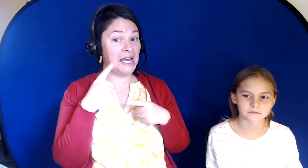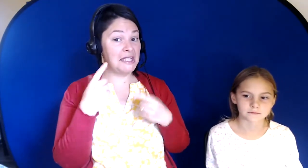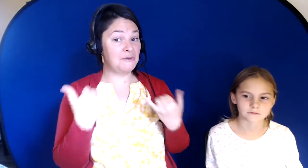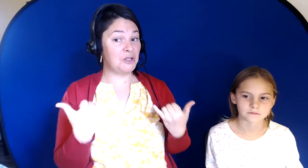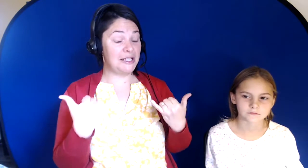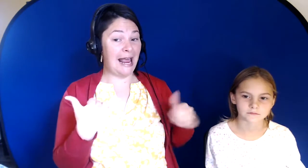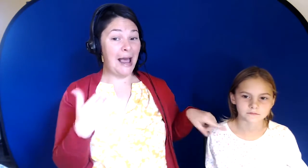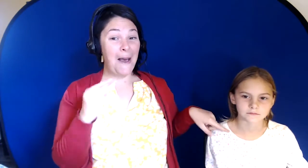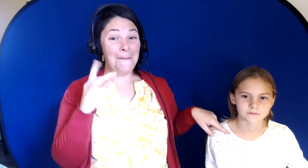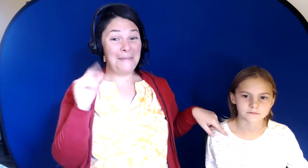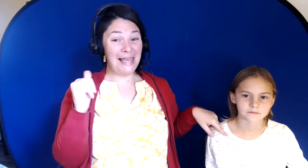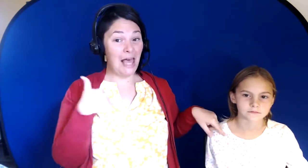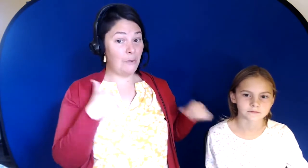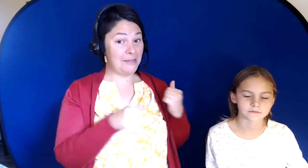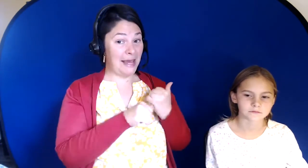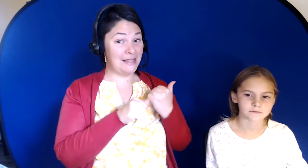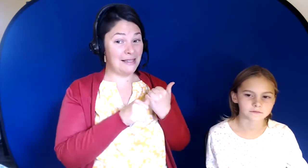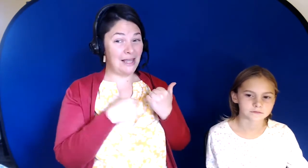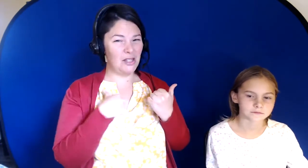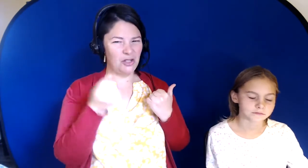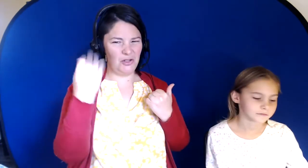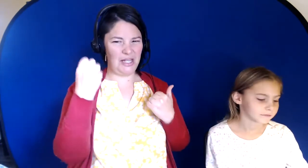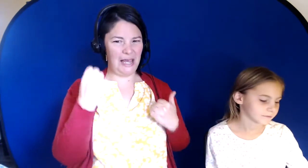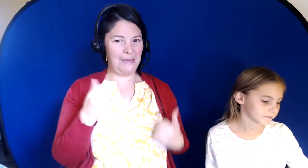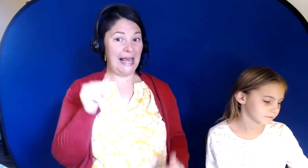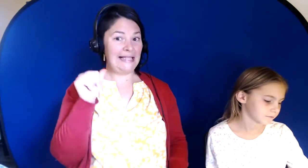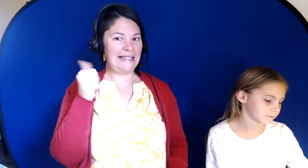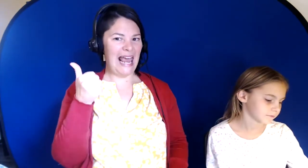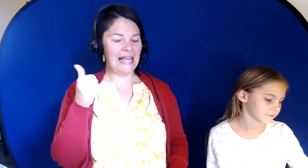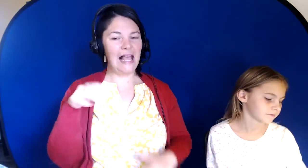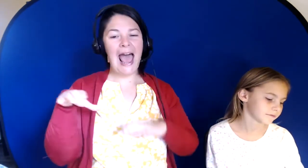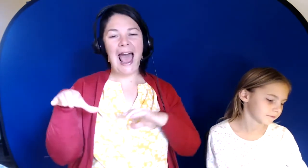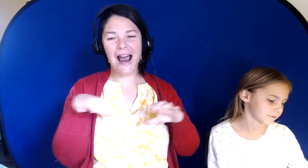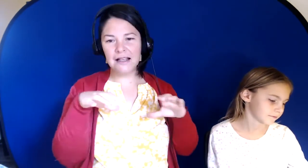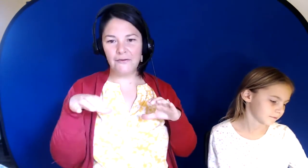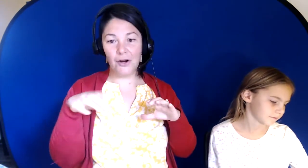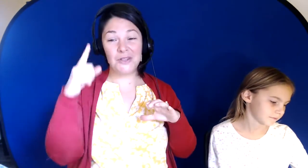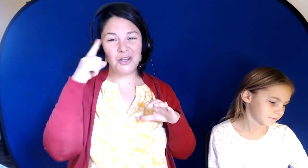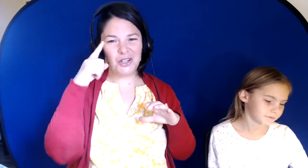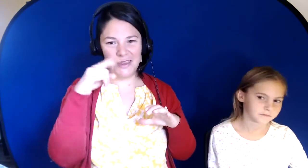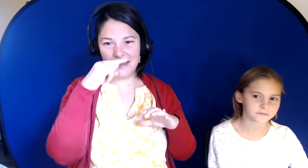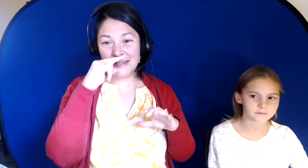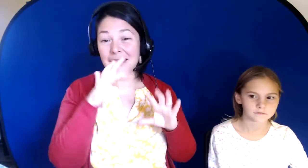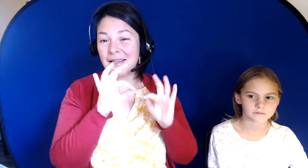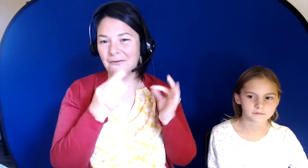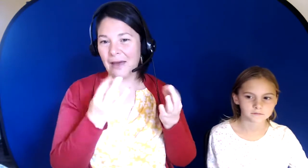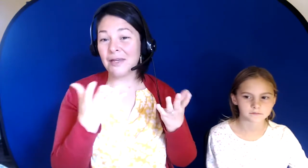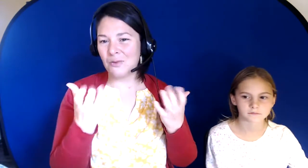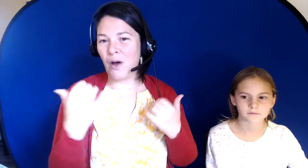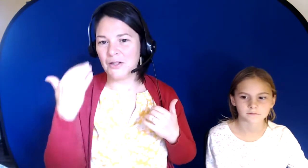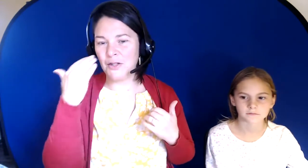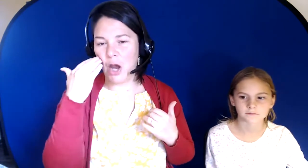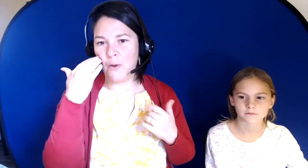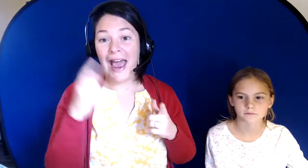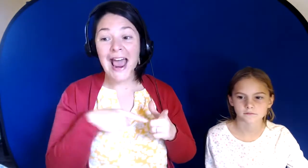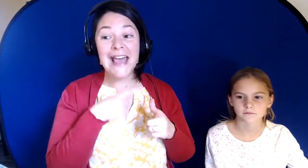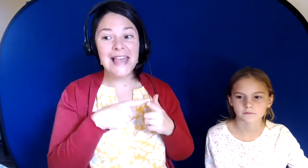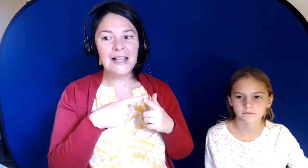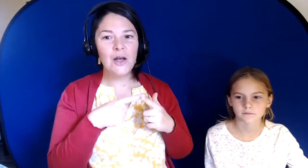for today. Mila was my assistant, so she gave me 10 active verbs she thinks kids and families want to know. And then we have